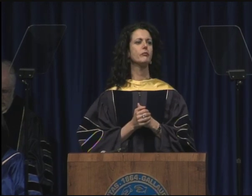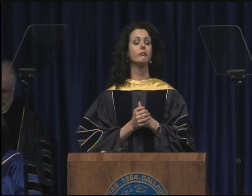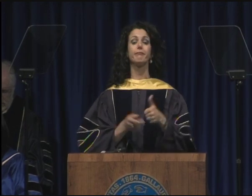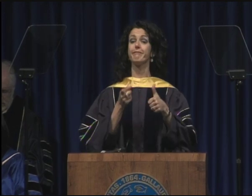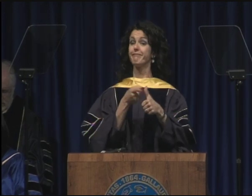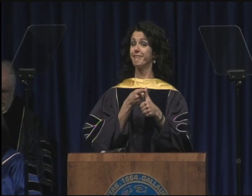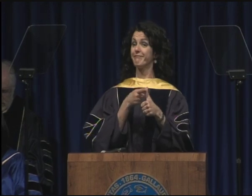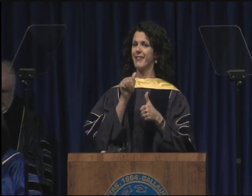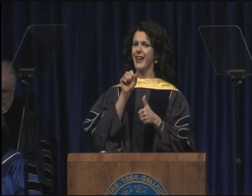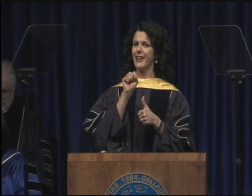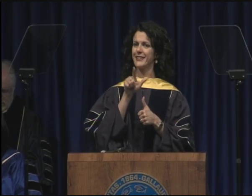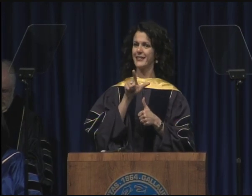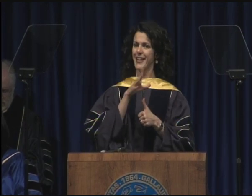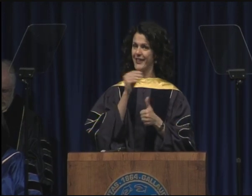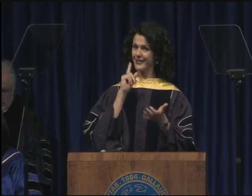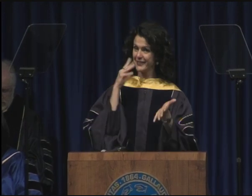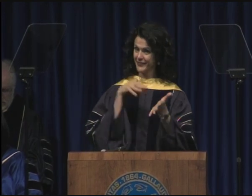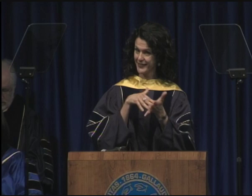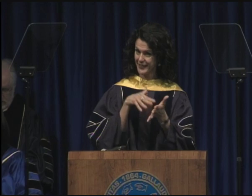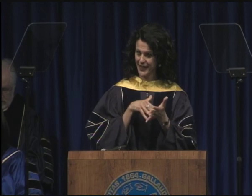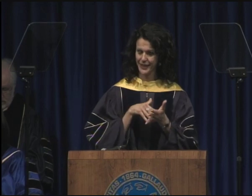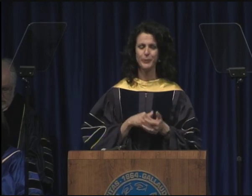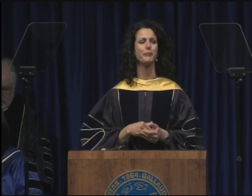hoods: ASL and Deaf Studies,